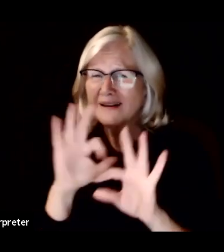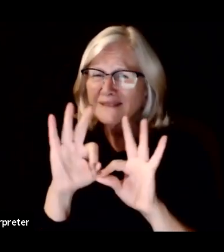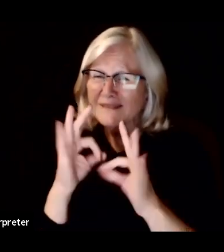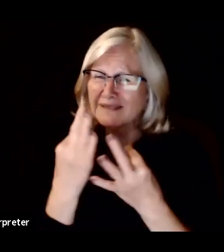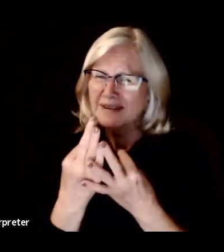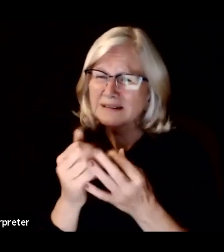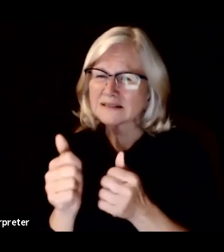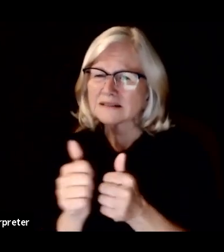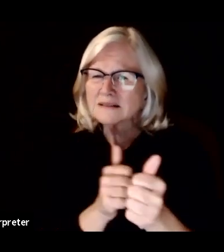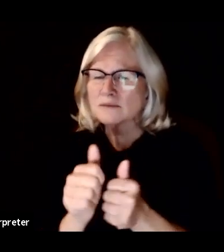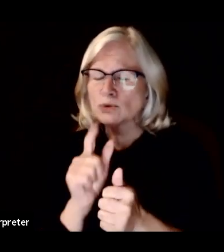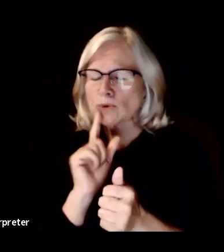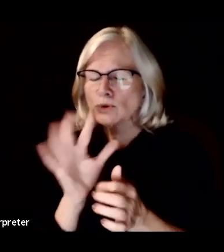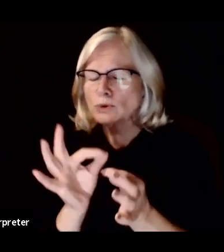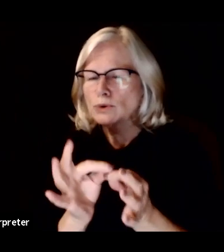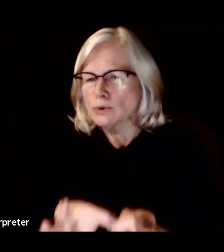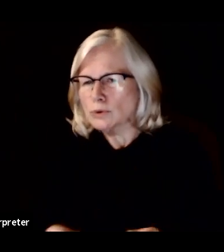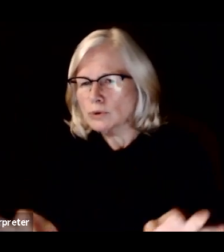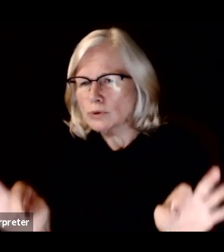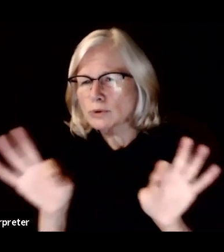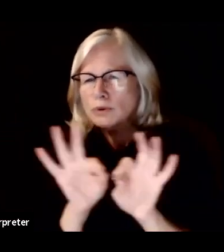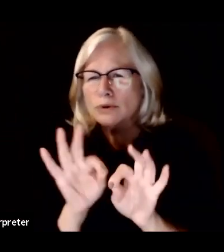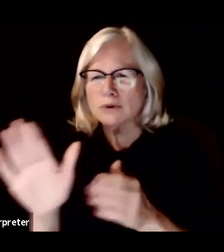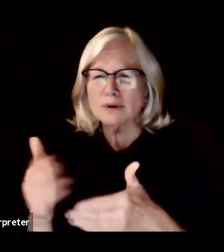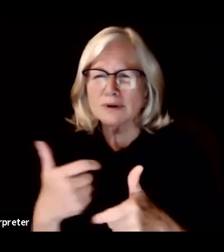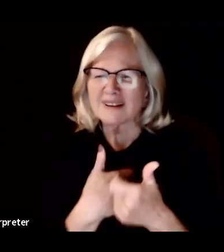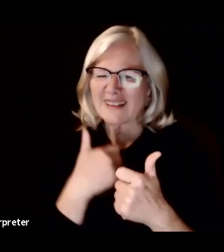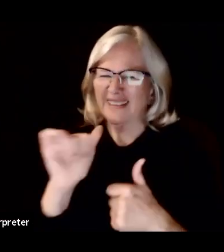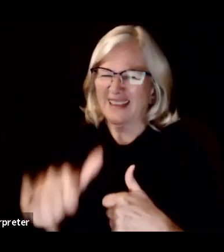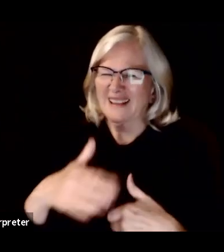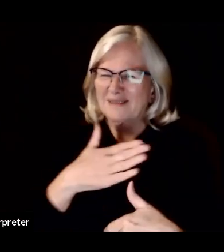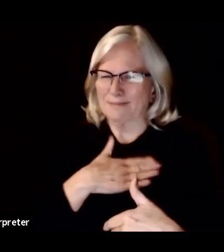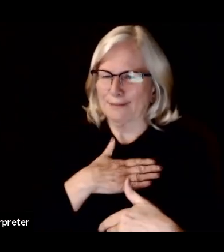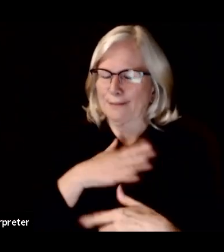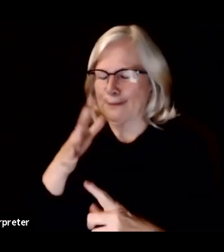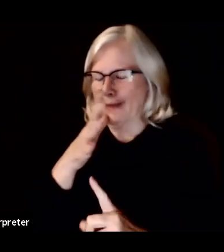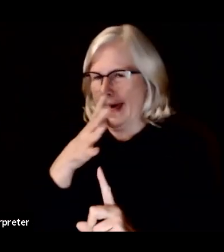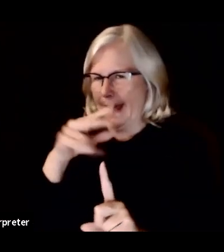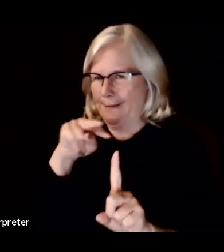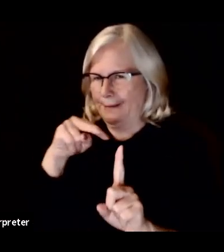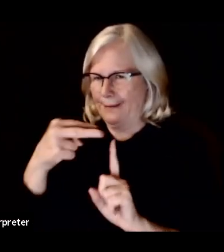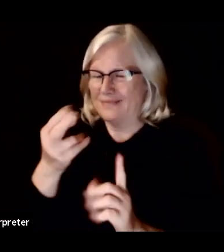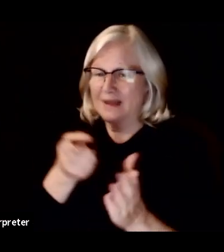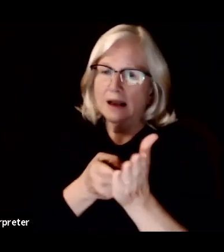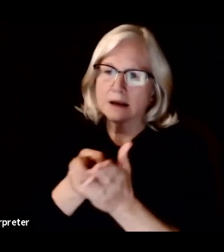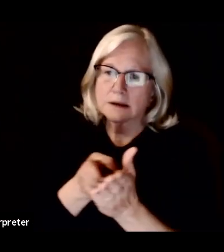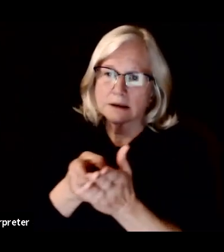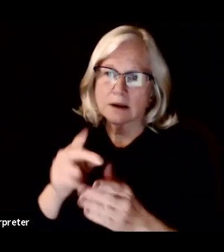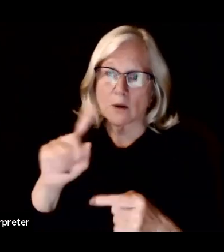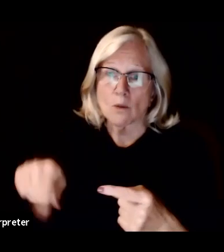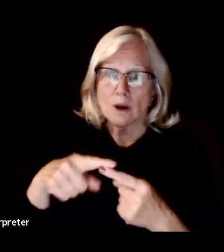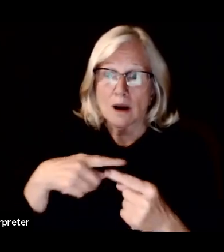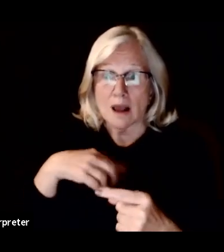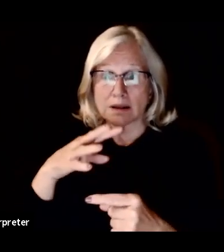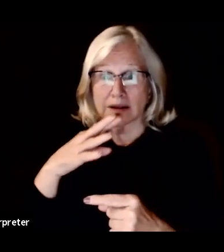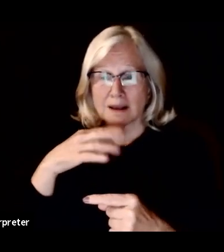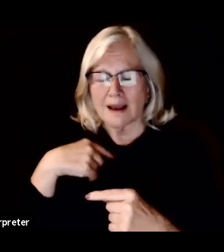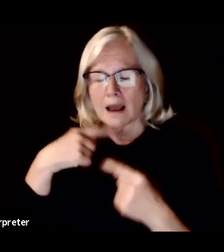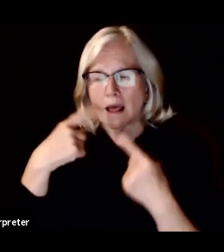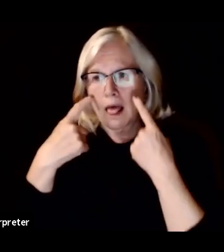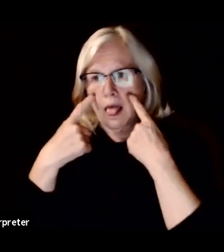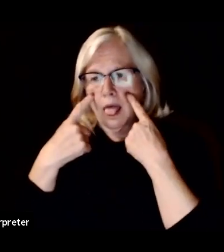event. So that's my mom hat, and my mom hat gets kind of choked up talking about it because I know how significant it is. But then